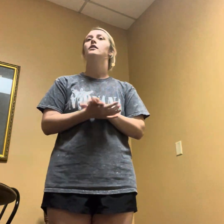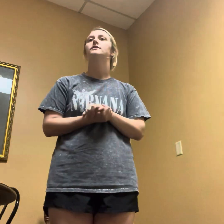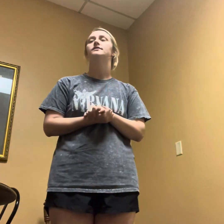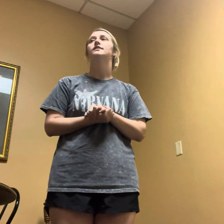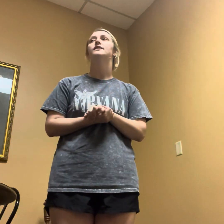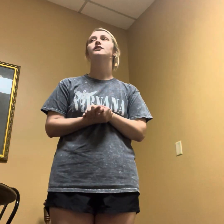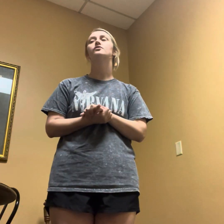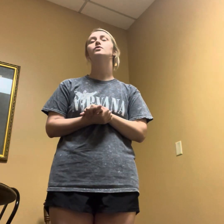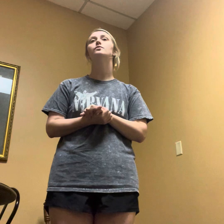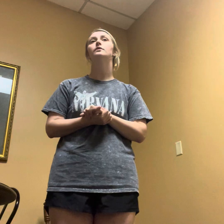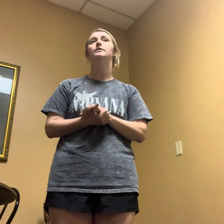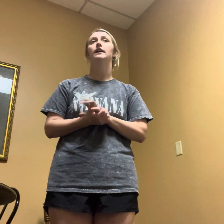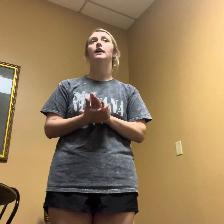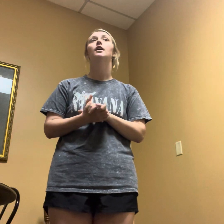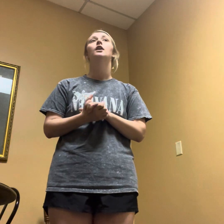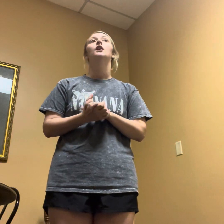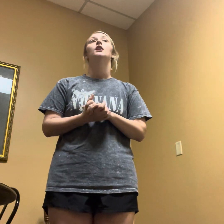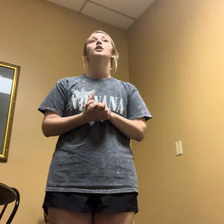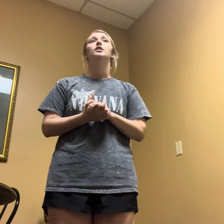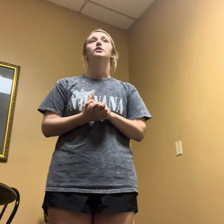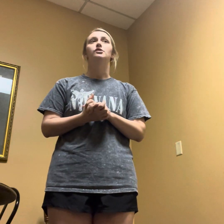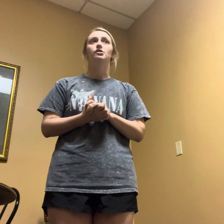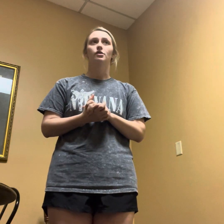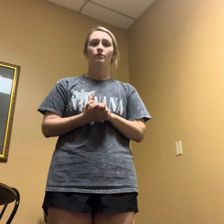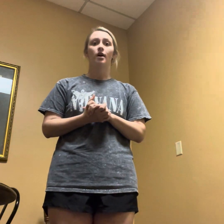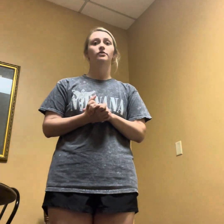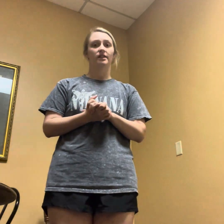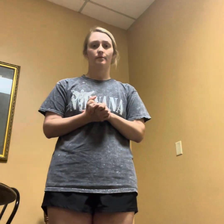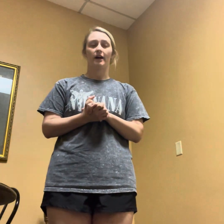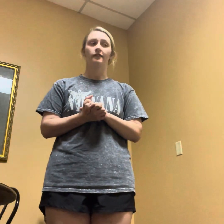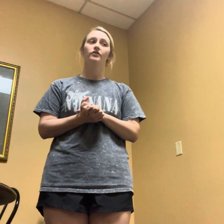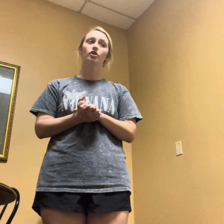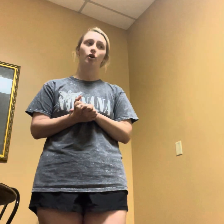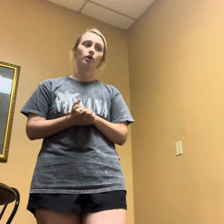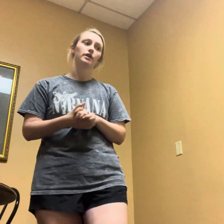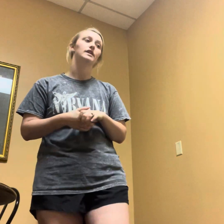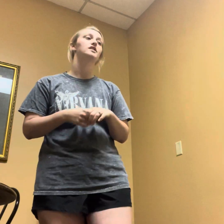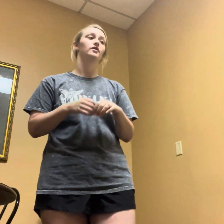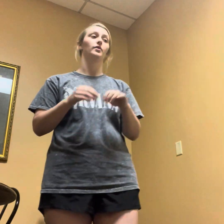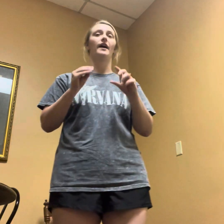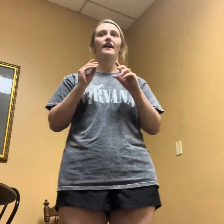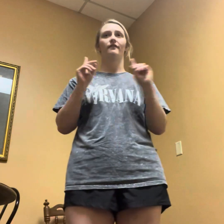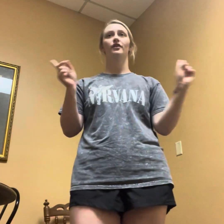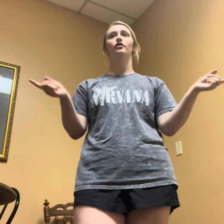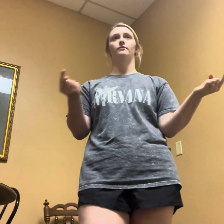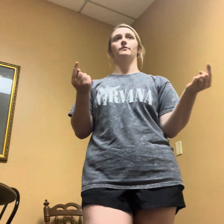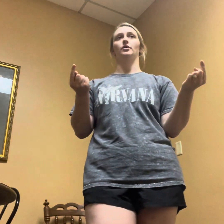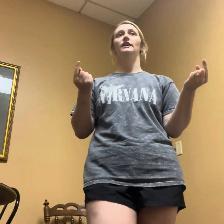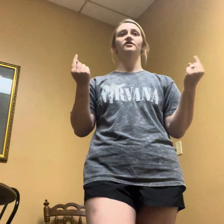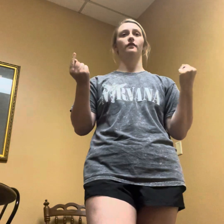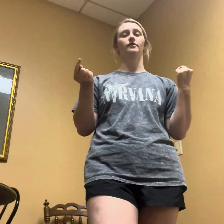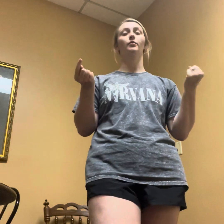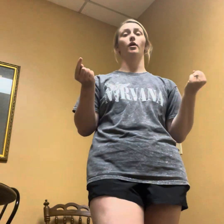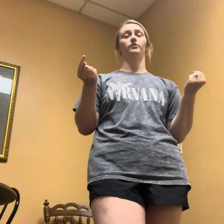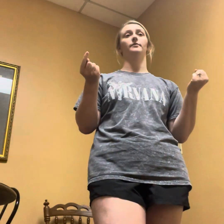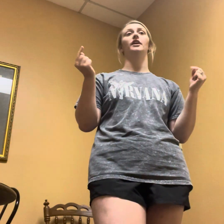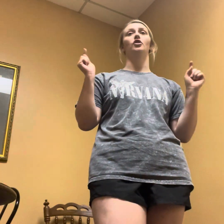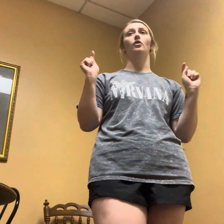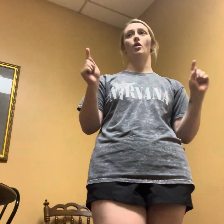Let's see, the next rule would be, do not look at the back of your card until every group member has solved the problem and y'all all